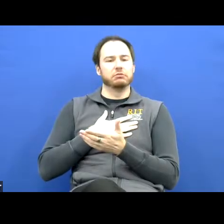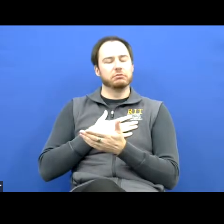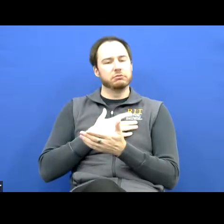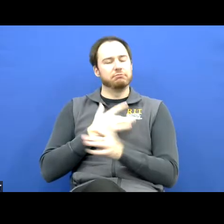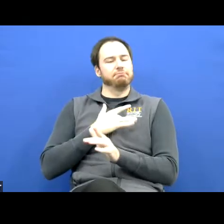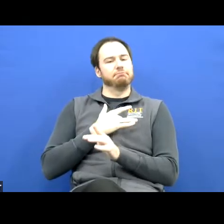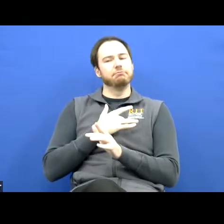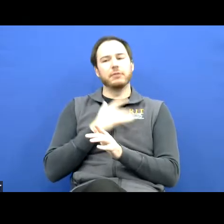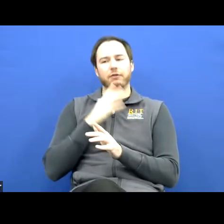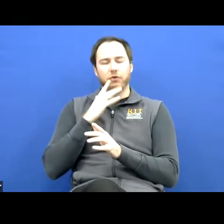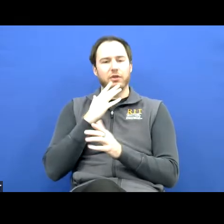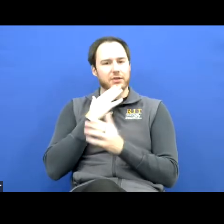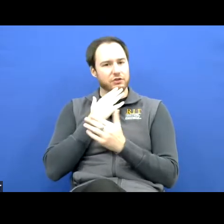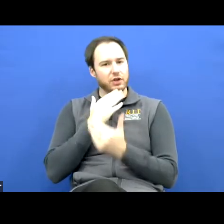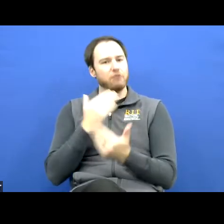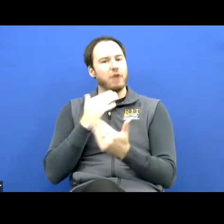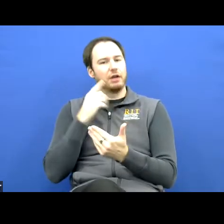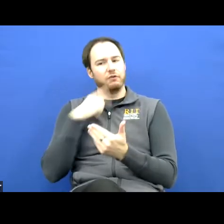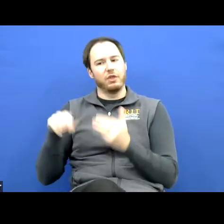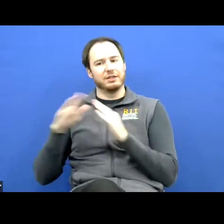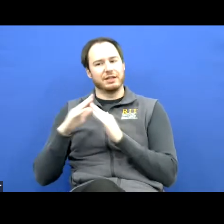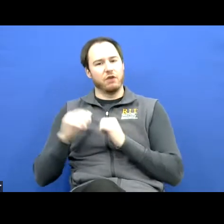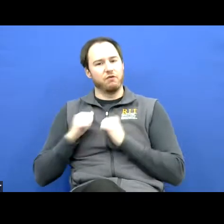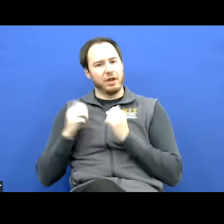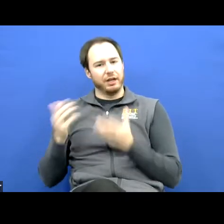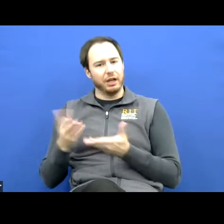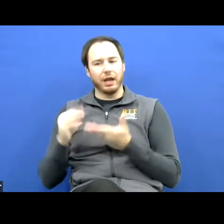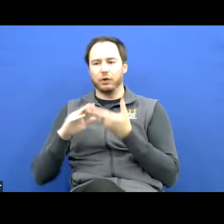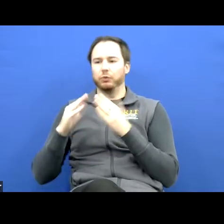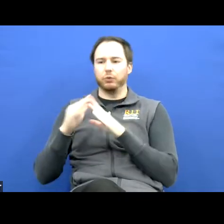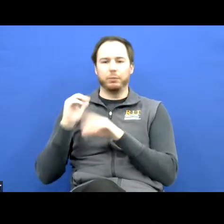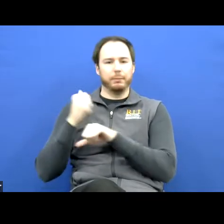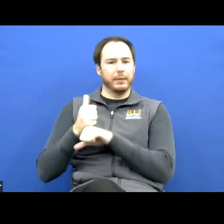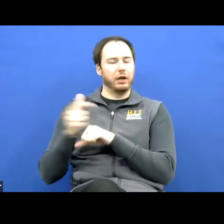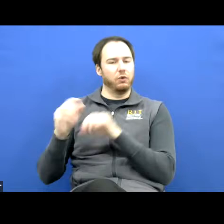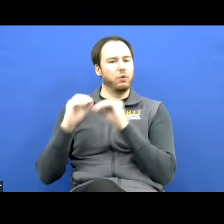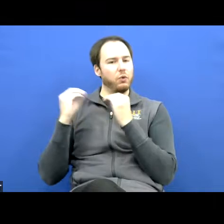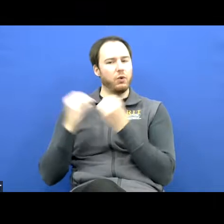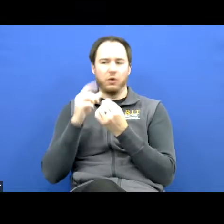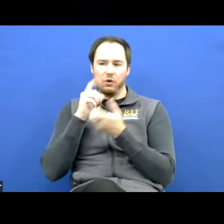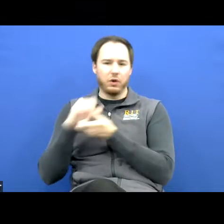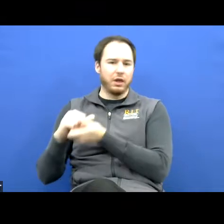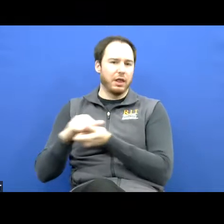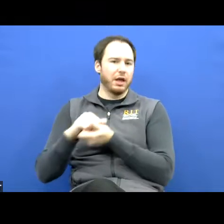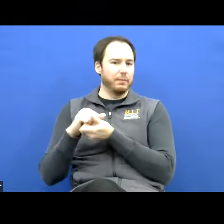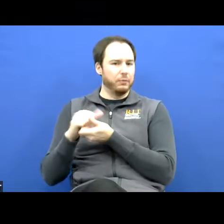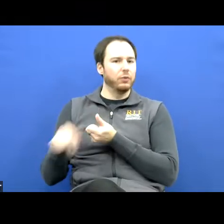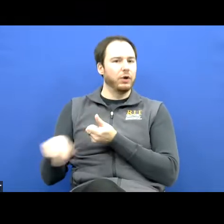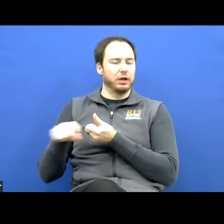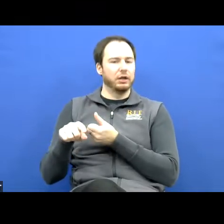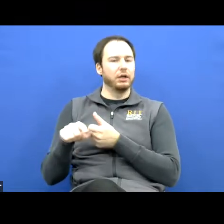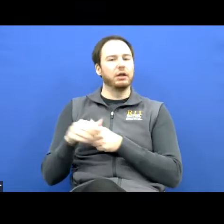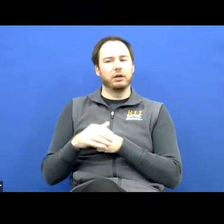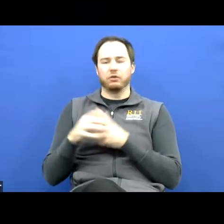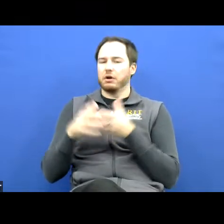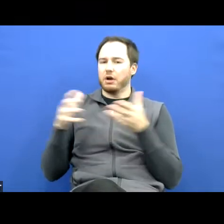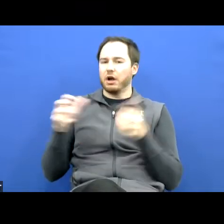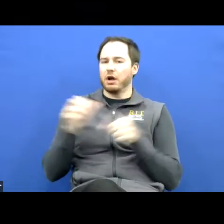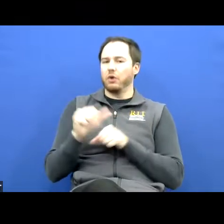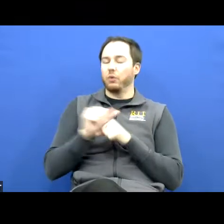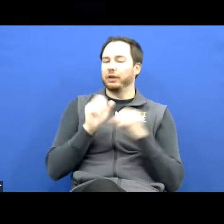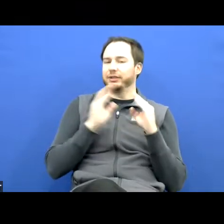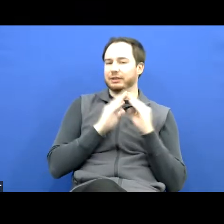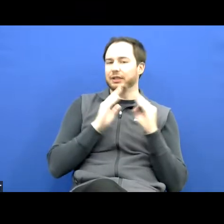of not only our town residents, but also the community-based organizations that work with them. Tremendous amount of work, not only from the town,